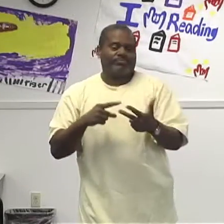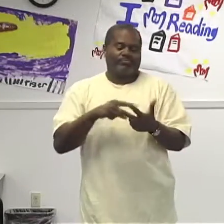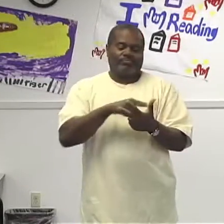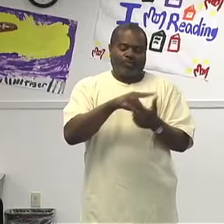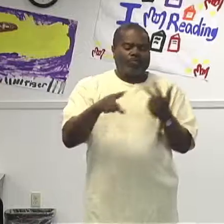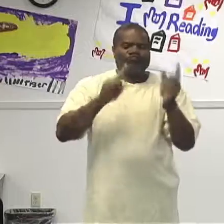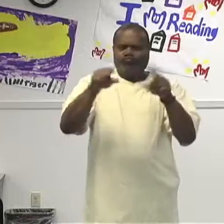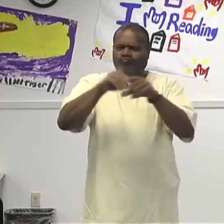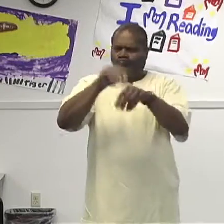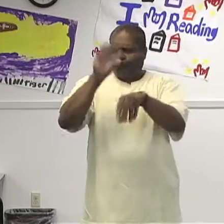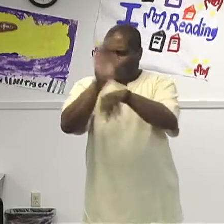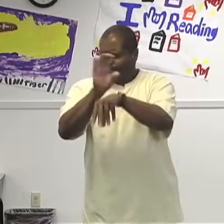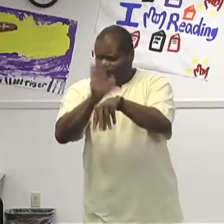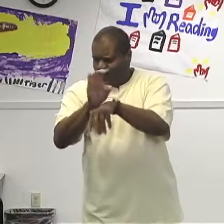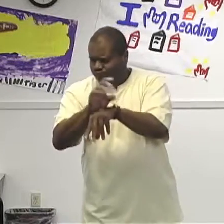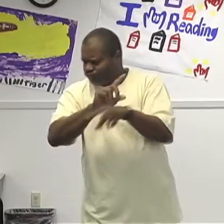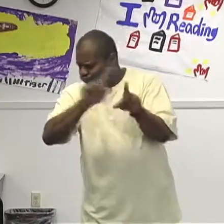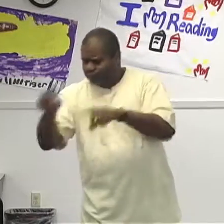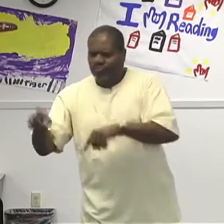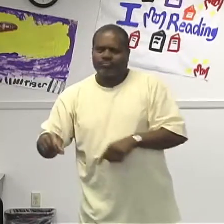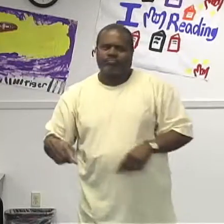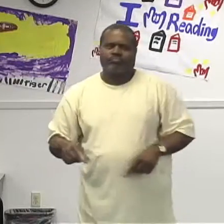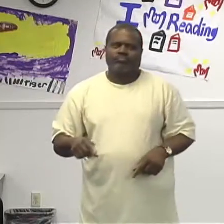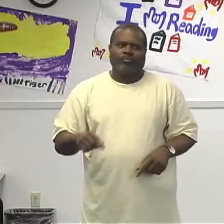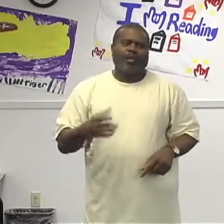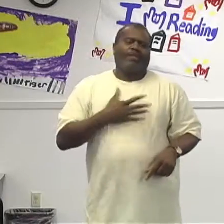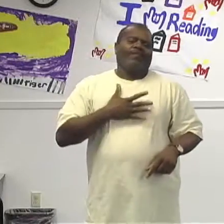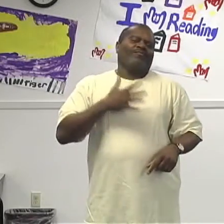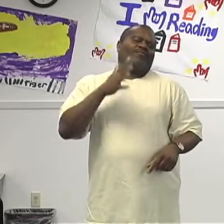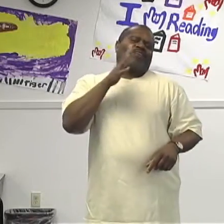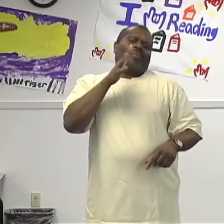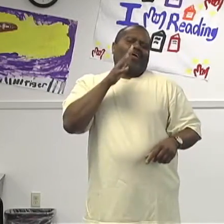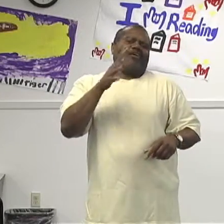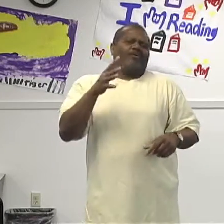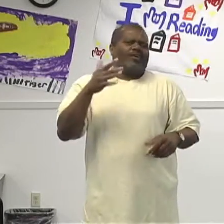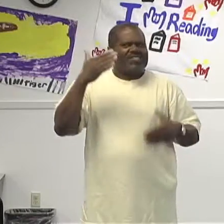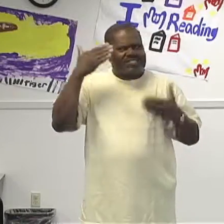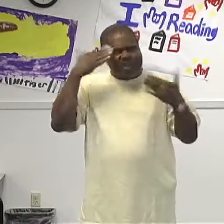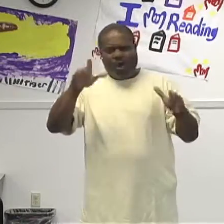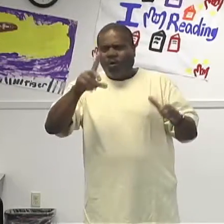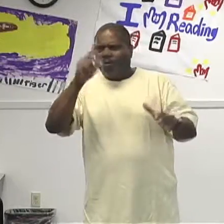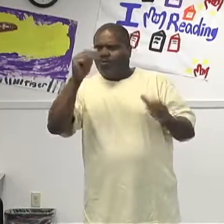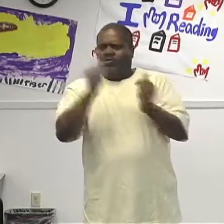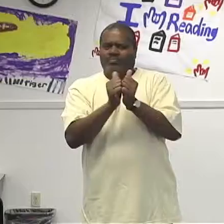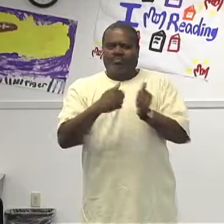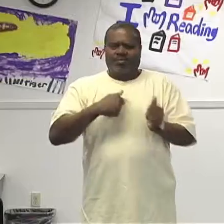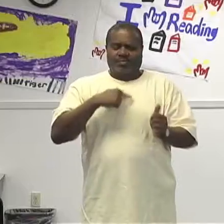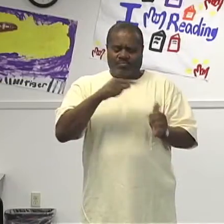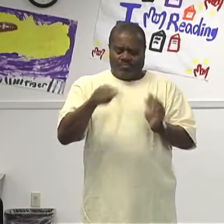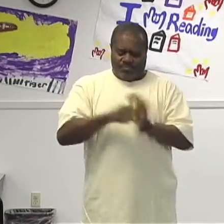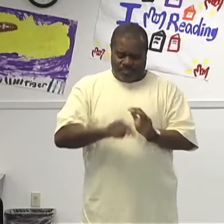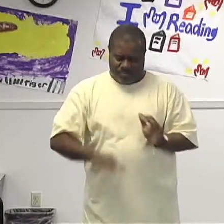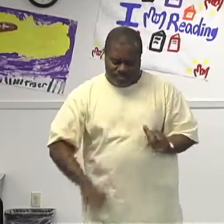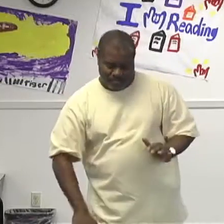There are three people in my life who I'm incredibly grateful for: my mom, my grandma, and a woman from our church.